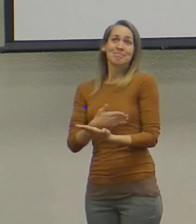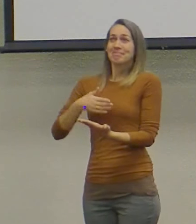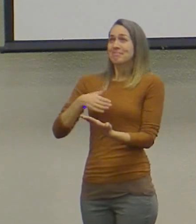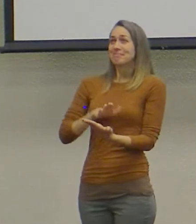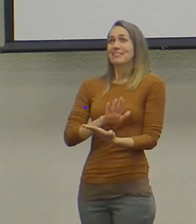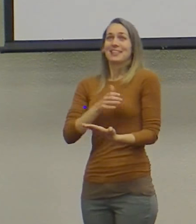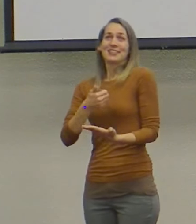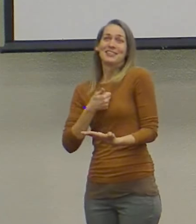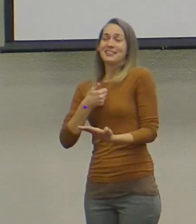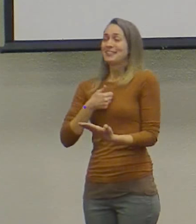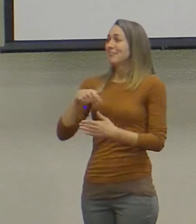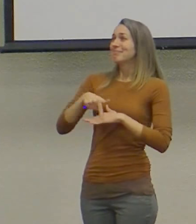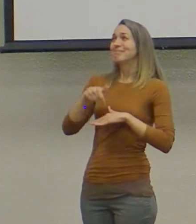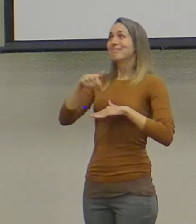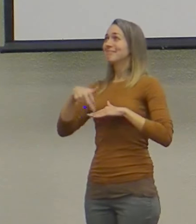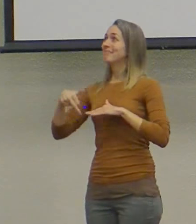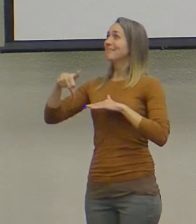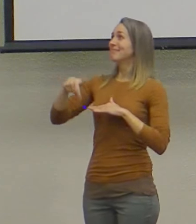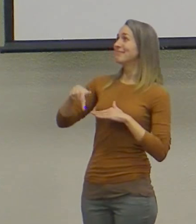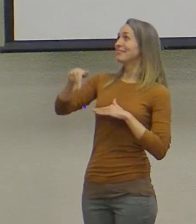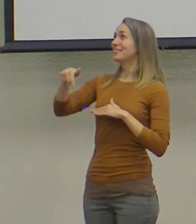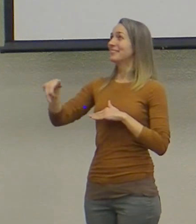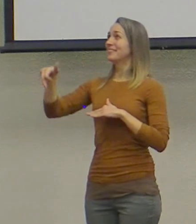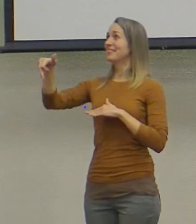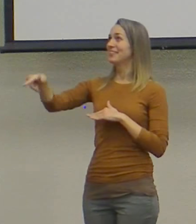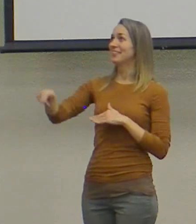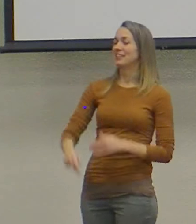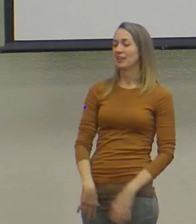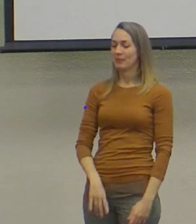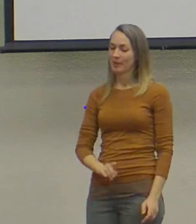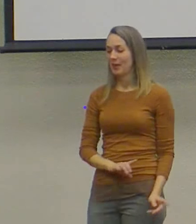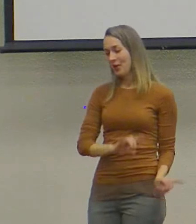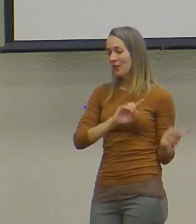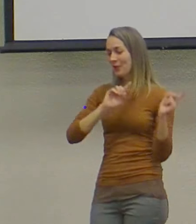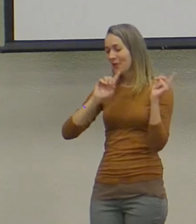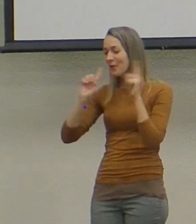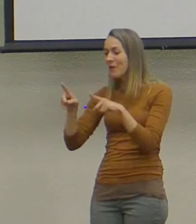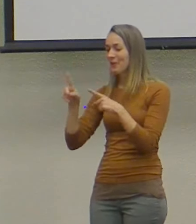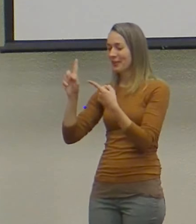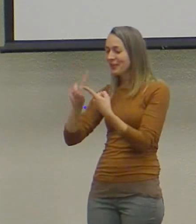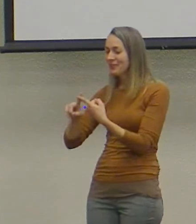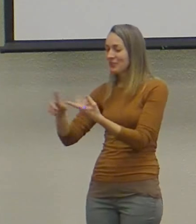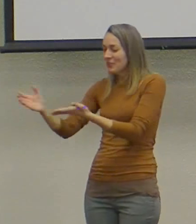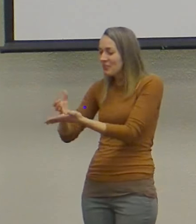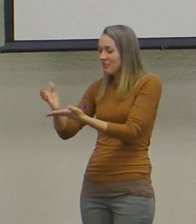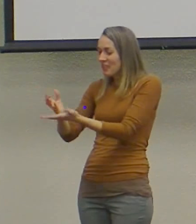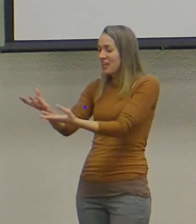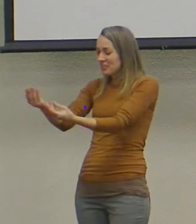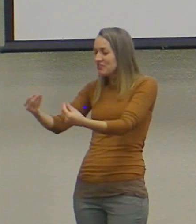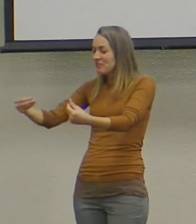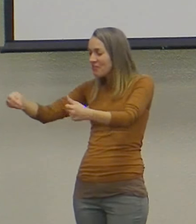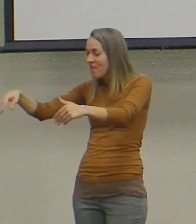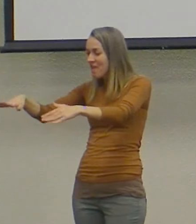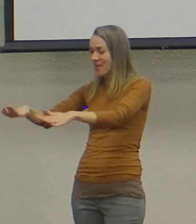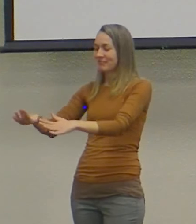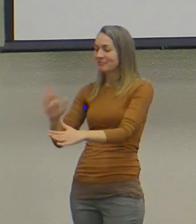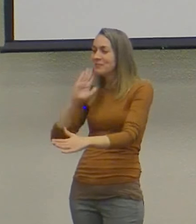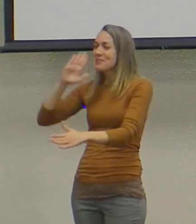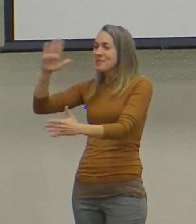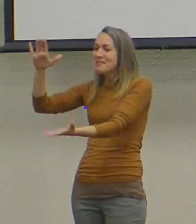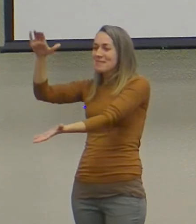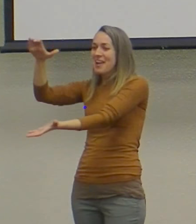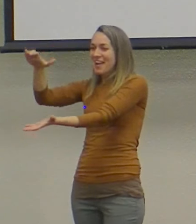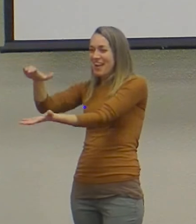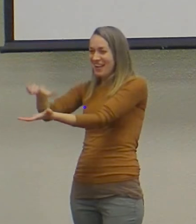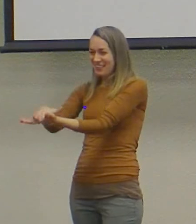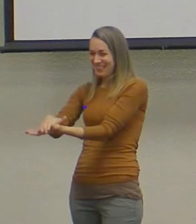to herself. Going to the threshing floor and I'm going. I mean, I don't know.